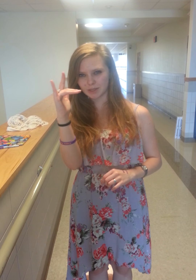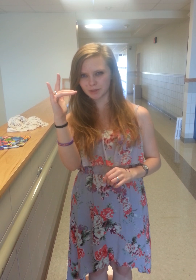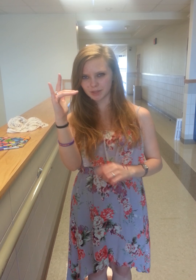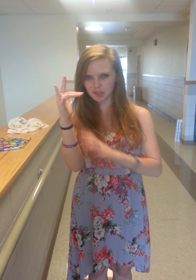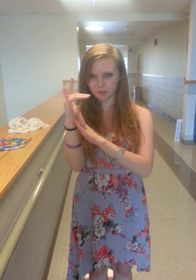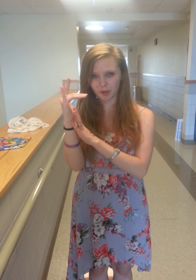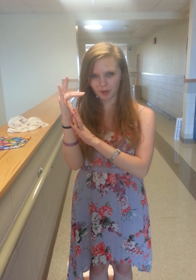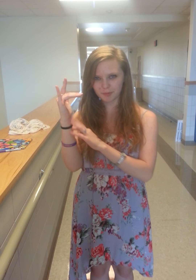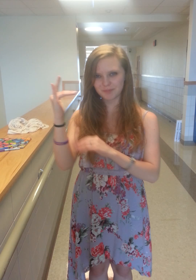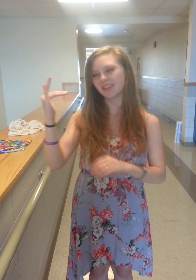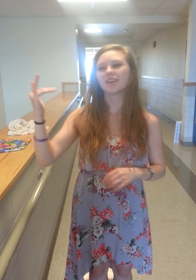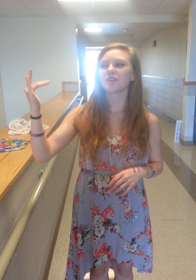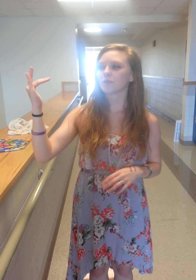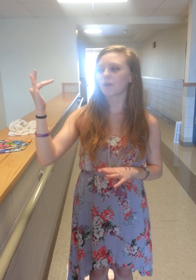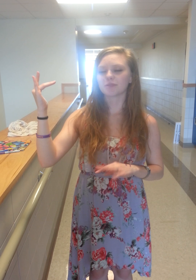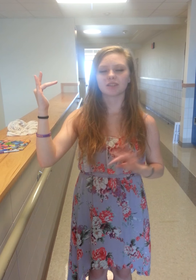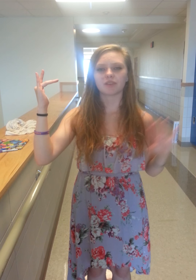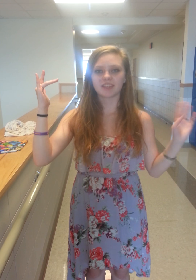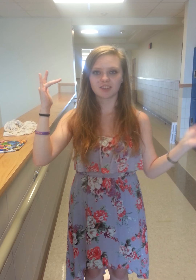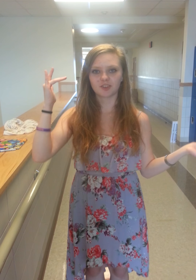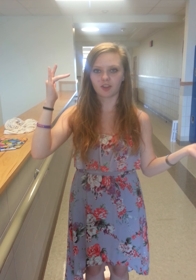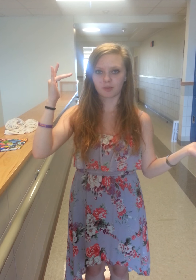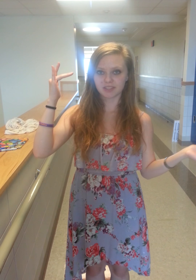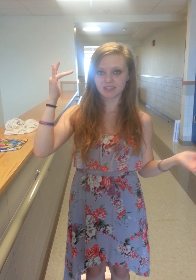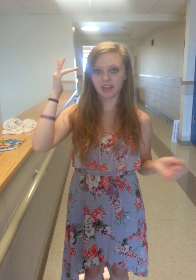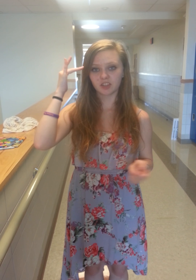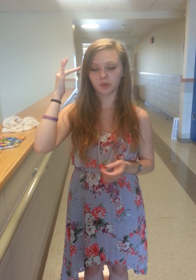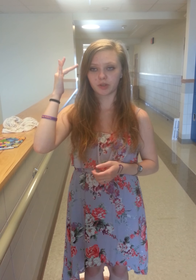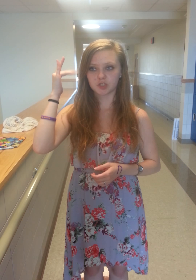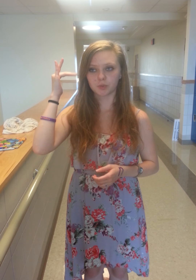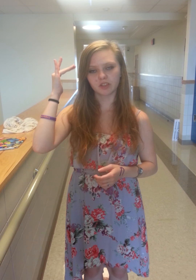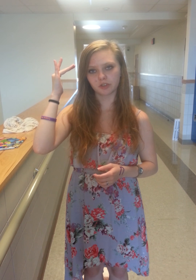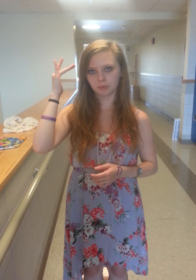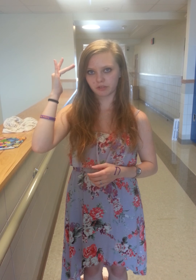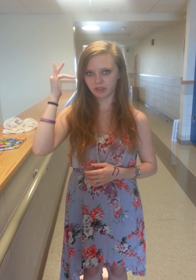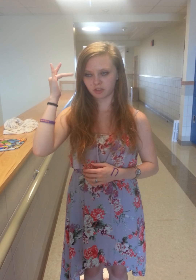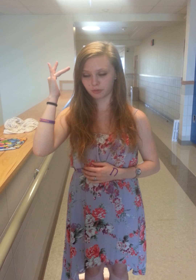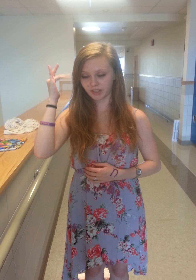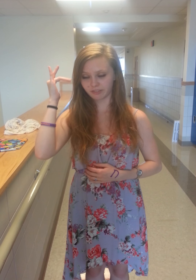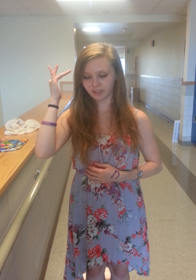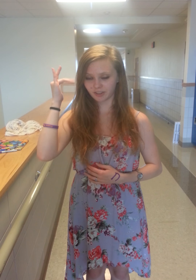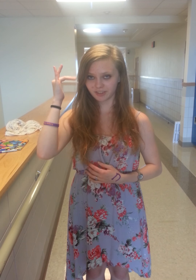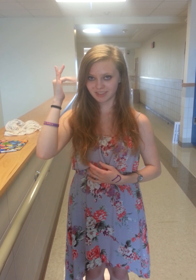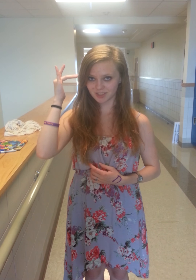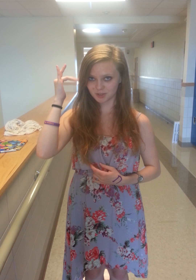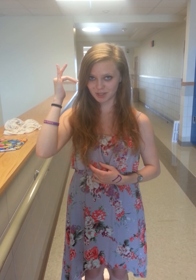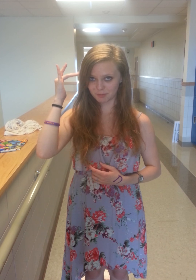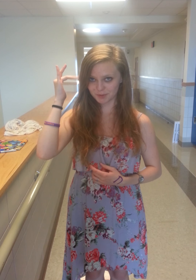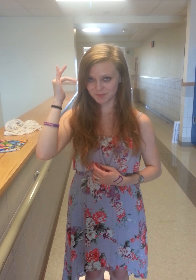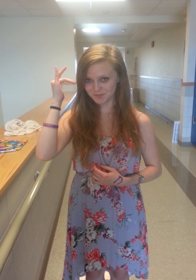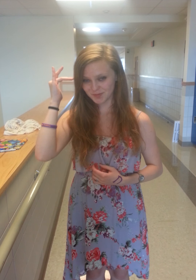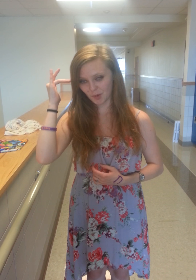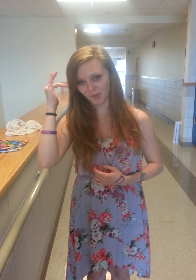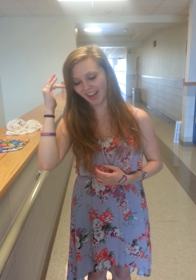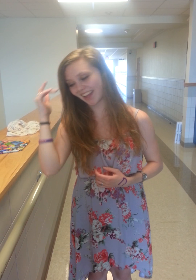perpendicular to your palm. Your palm is going to be facing your non-dominant side, and you're going to wiggle your middle and your ring finger next to your temple. Why?